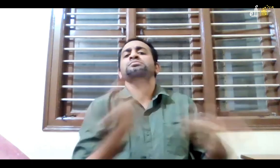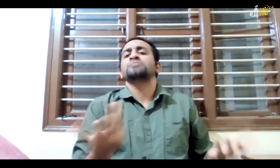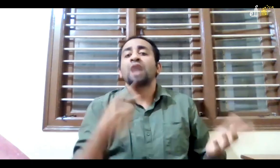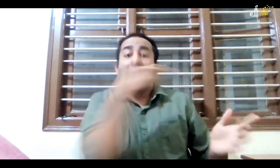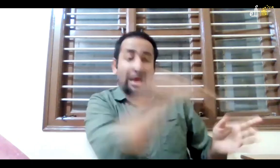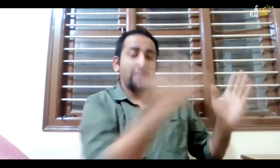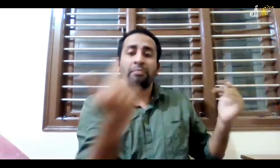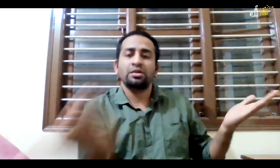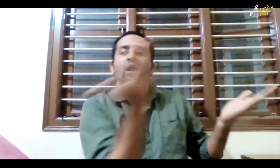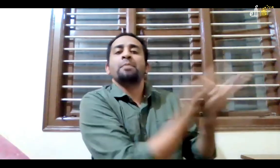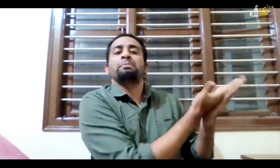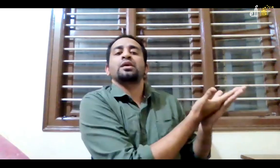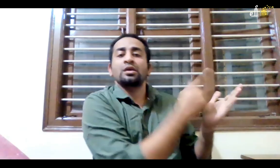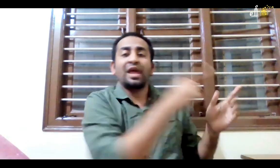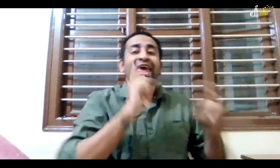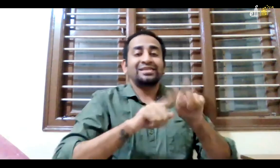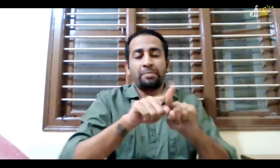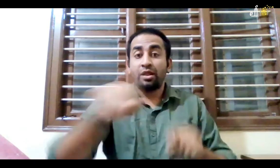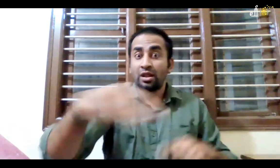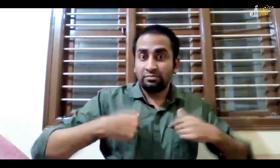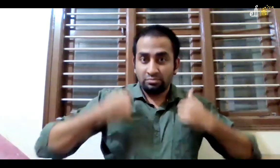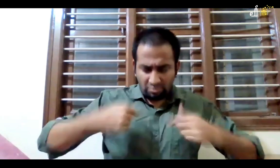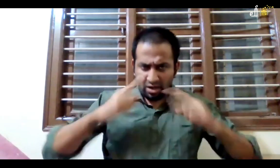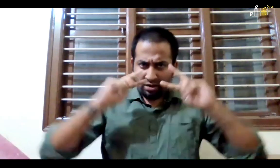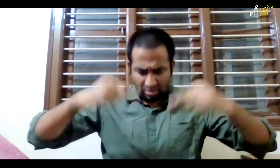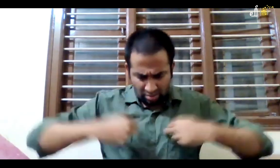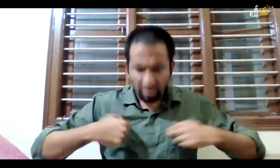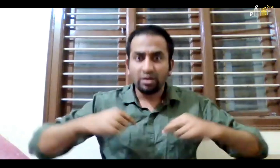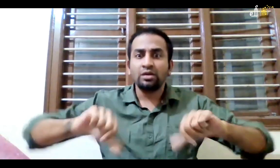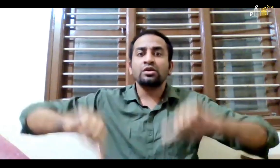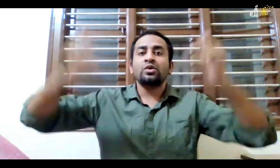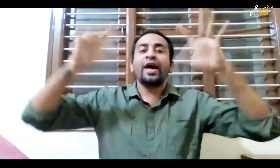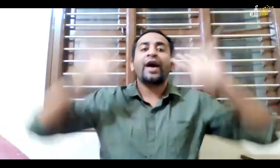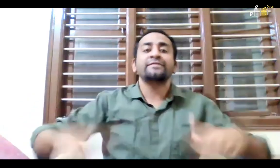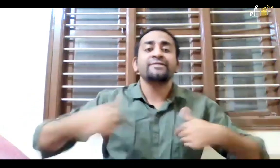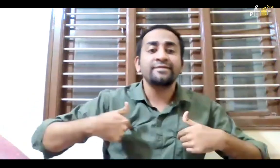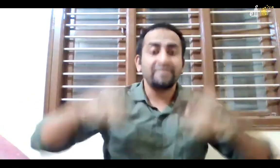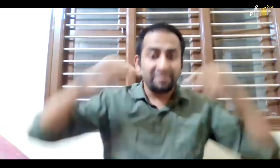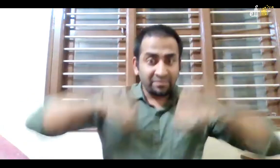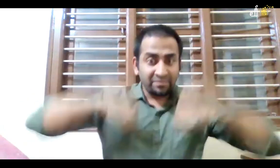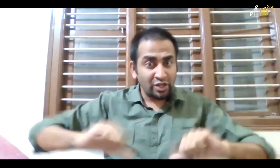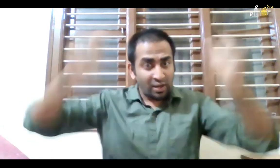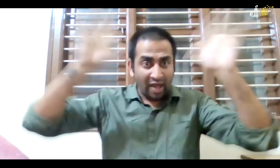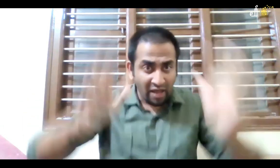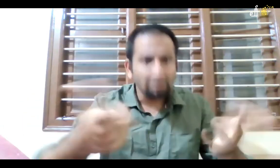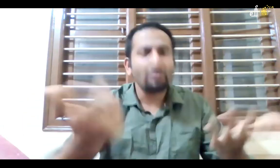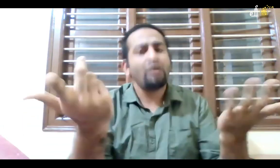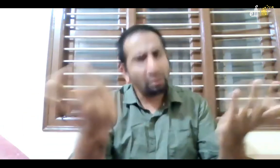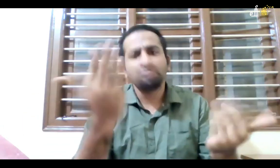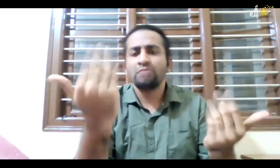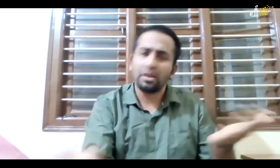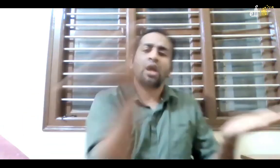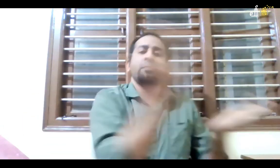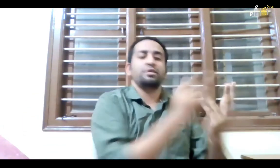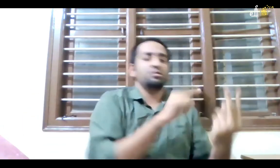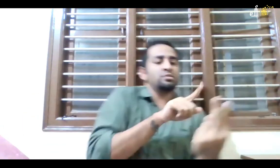within you, but you're not added here. So that doesn't mean it's limited. Maybe we can self-reflect. We can see if we want to be a part